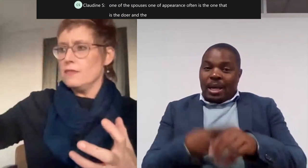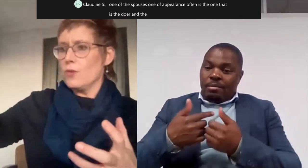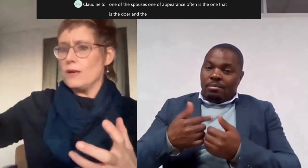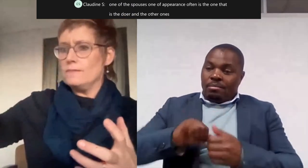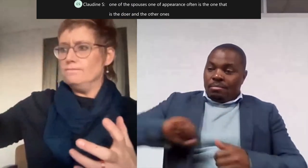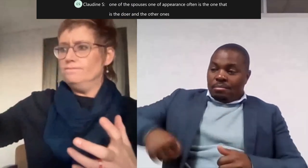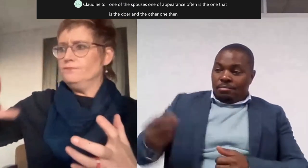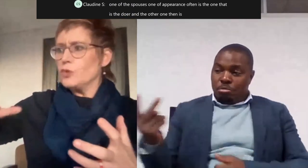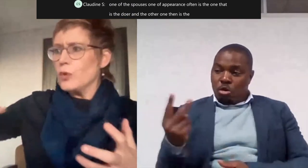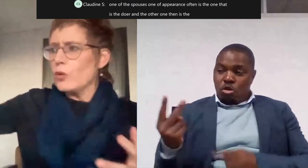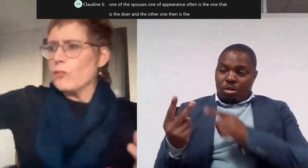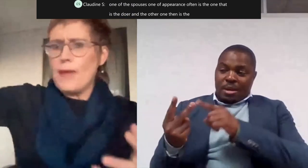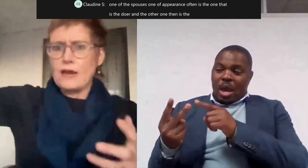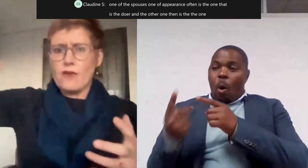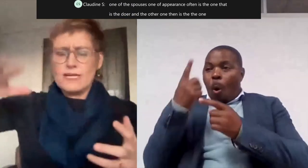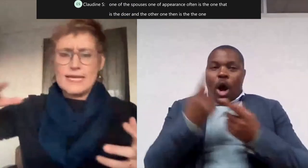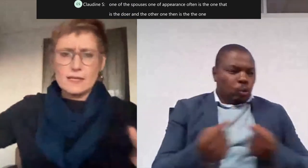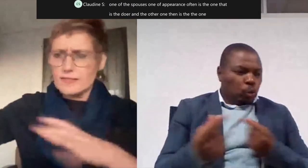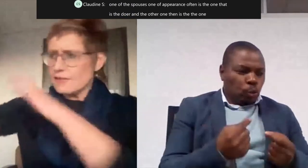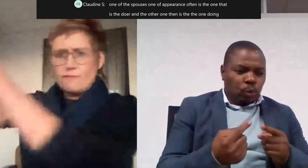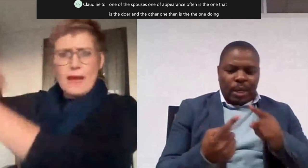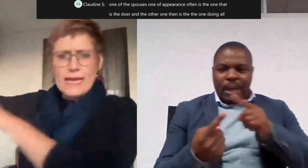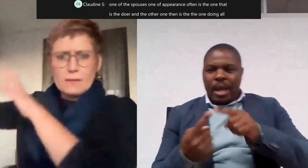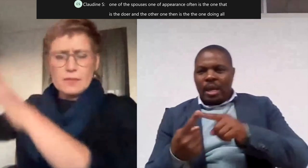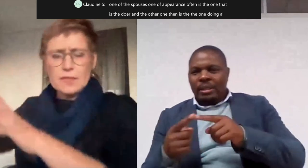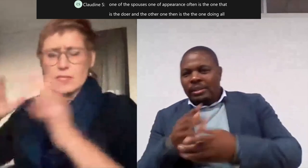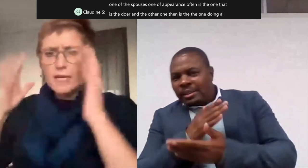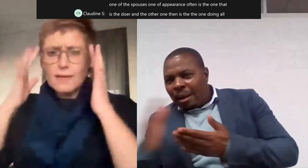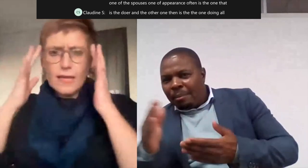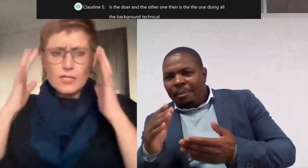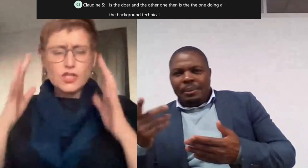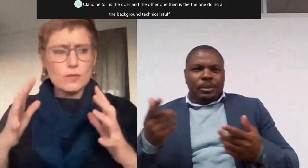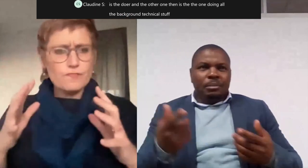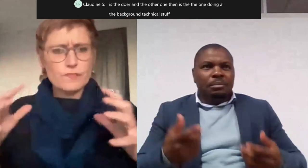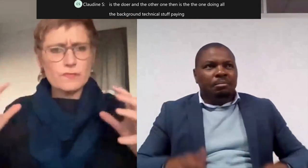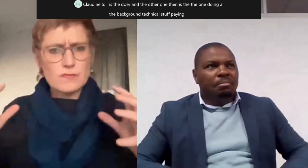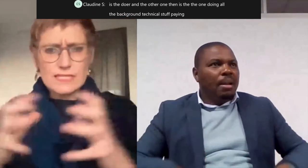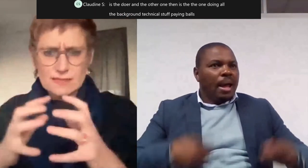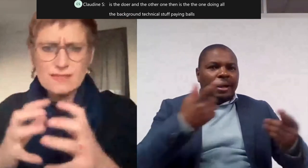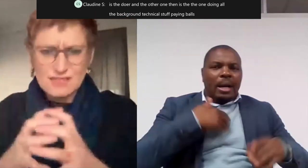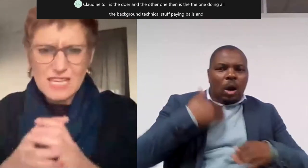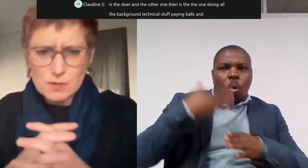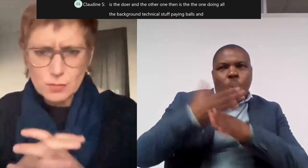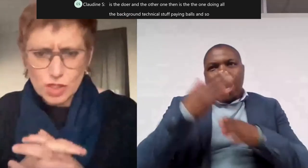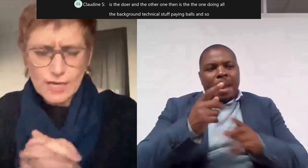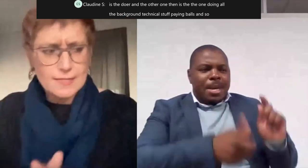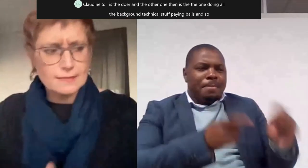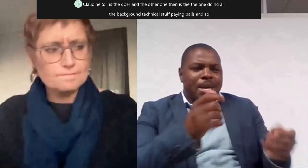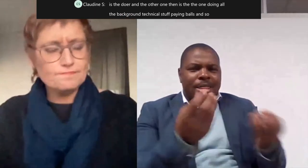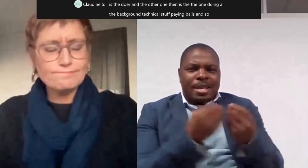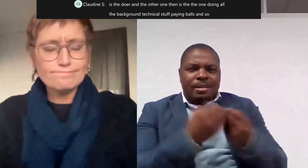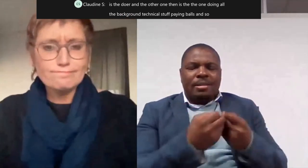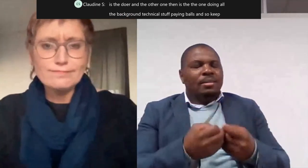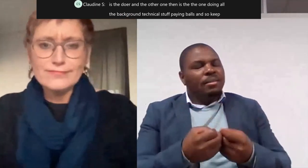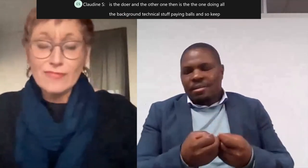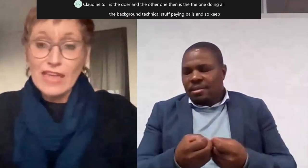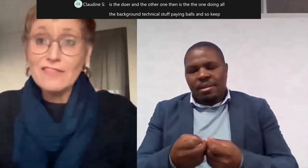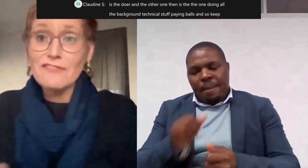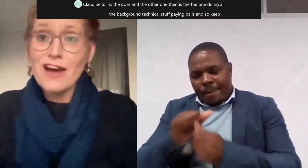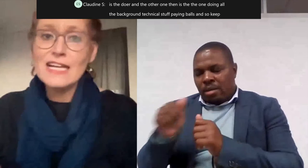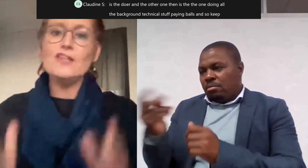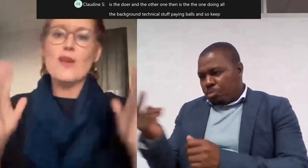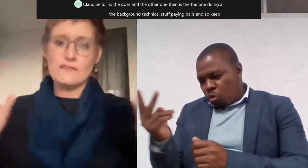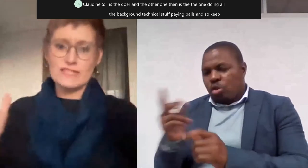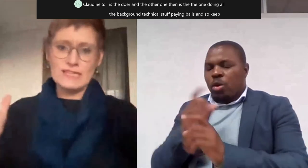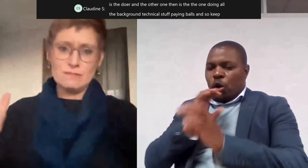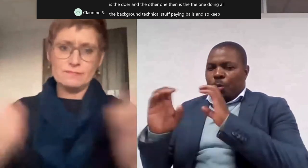is the one doing all the background technical stuff, paying bills. And so keep communicating. And